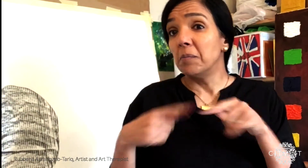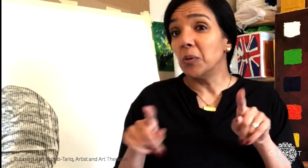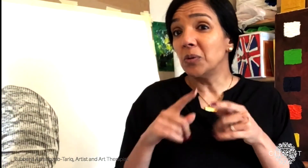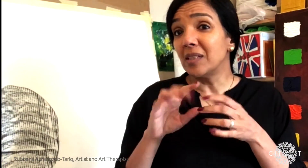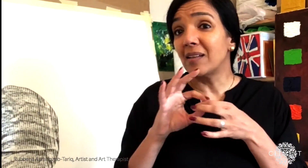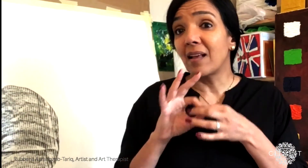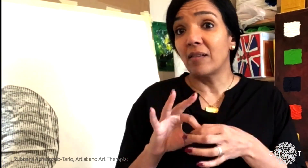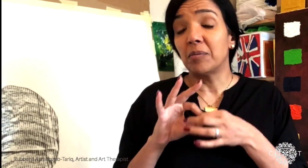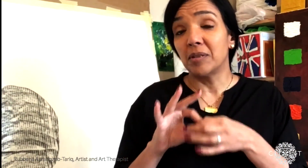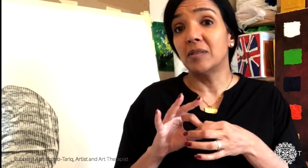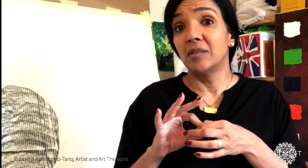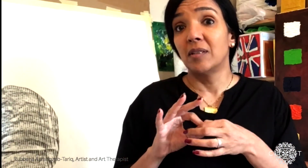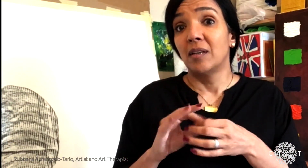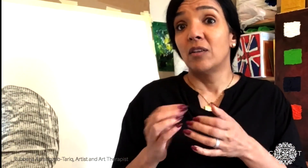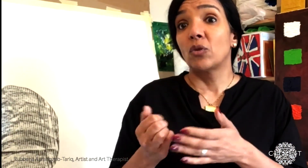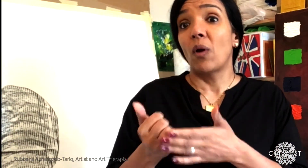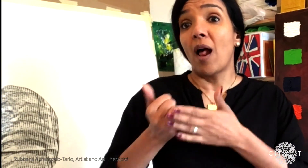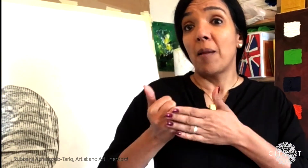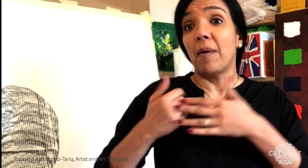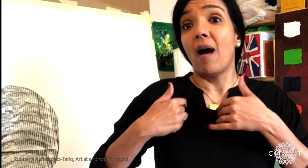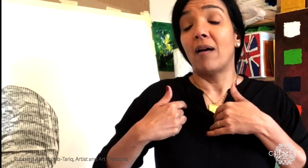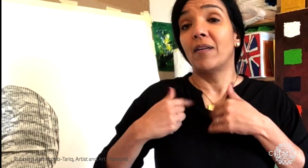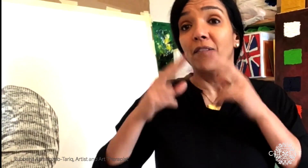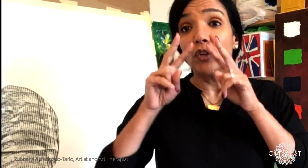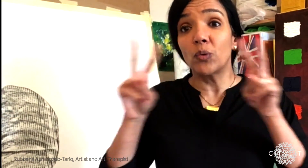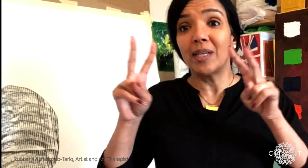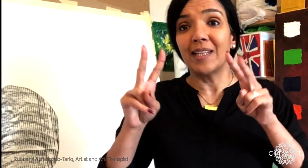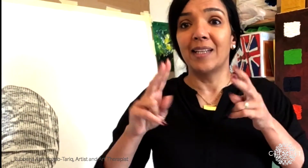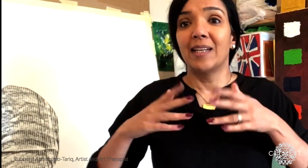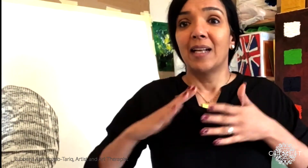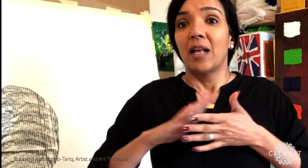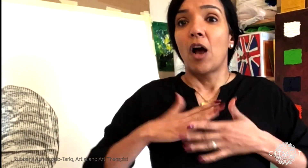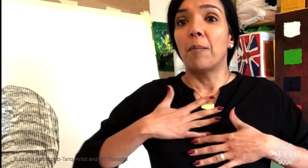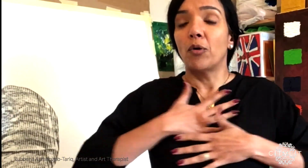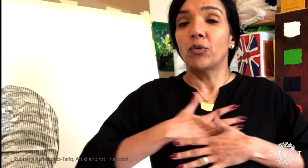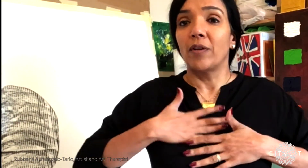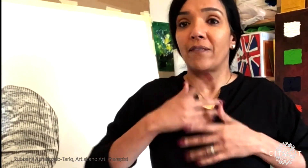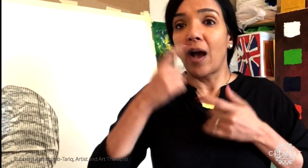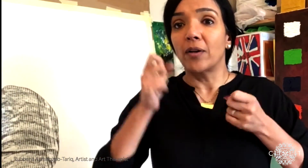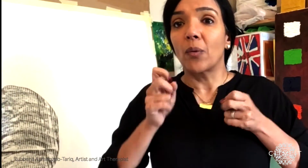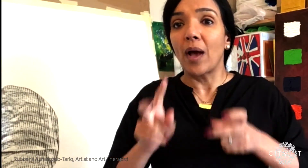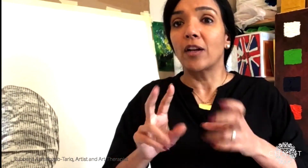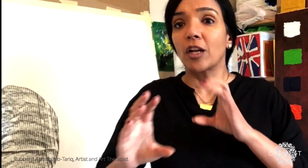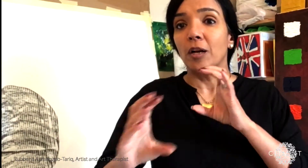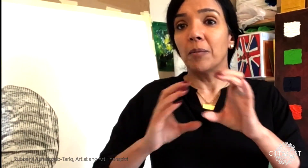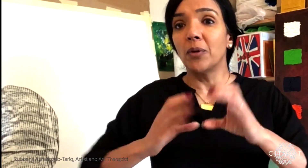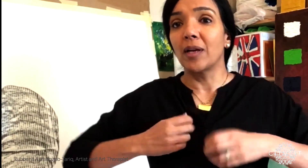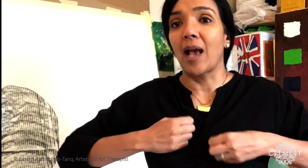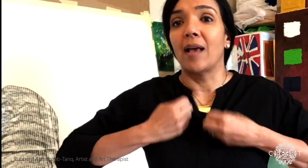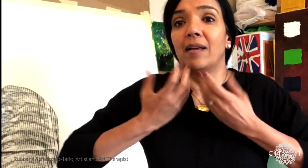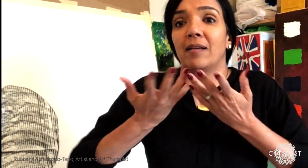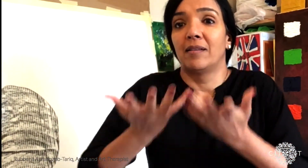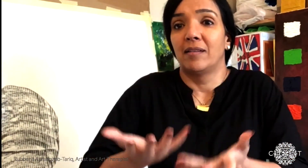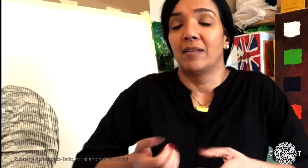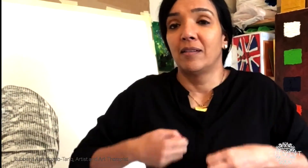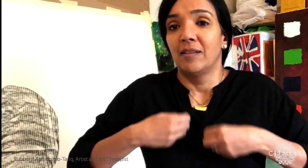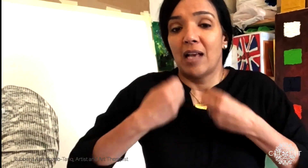music therapists to help us visually and emotionally find a way to communicate,